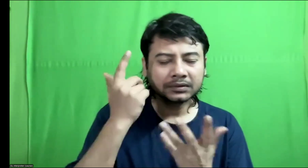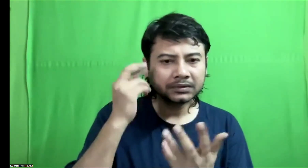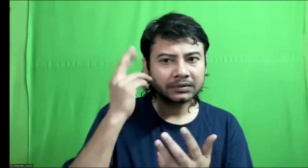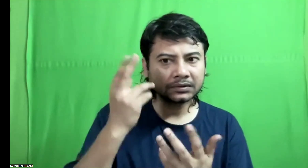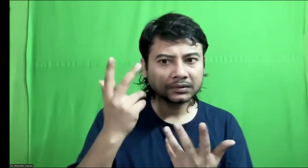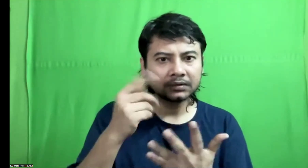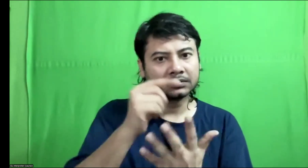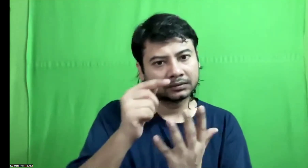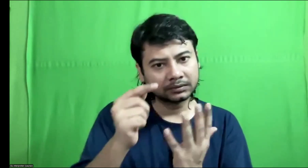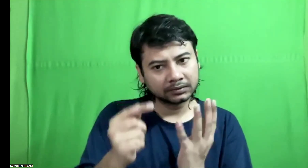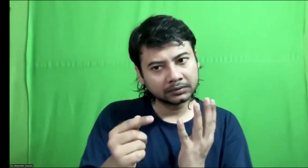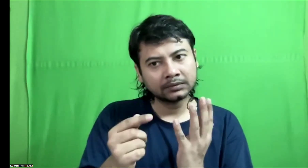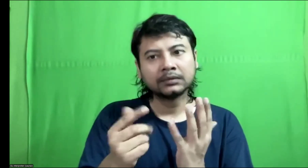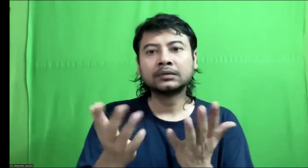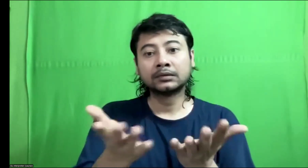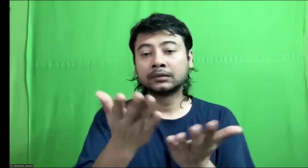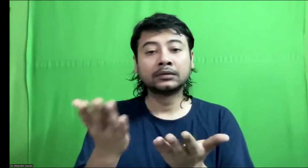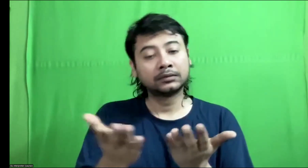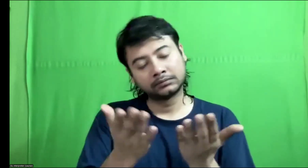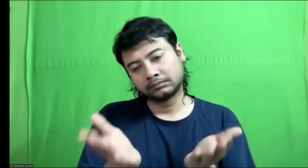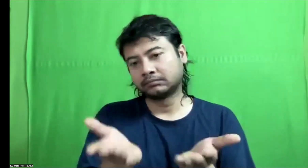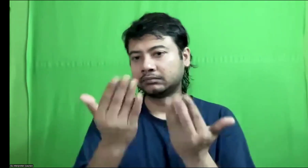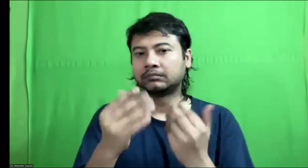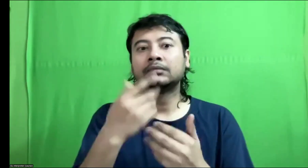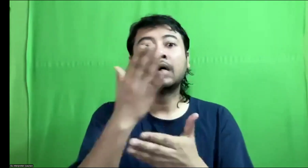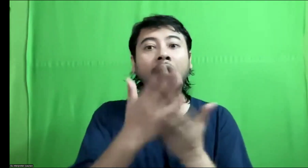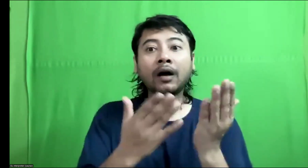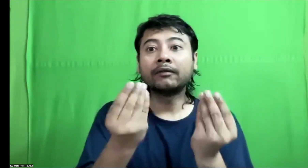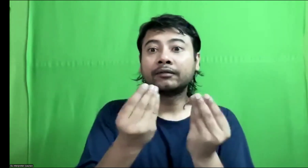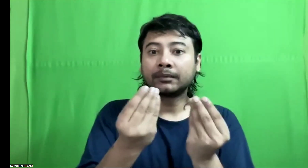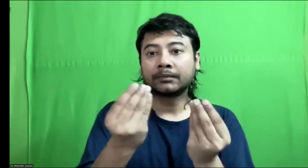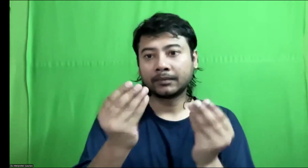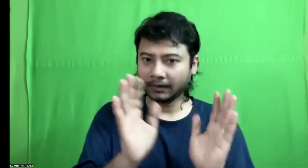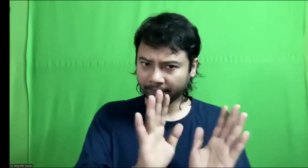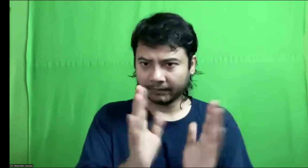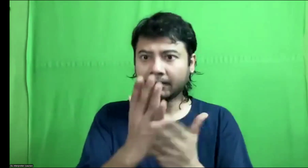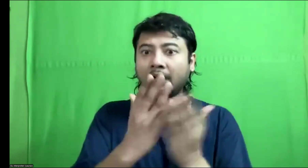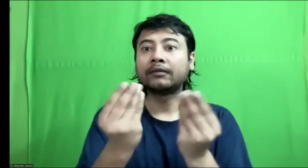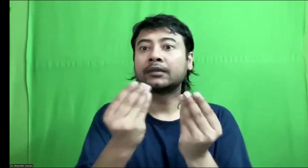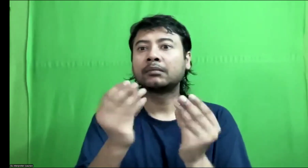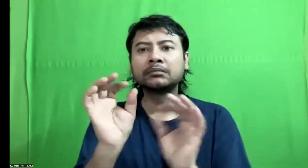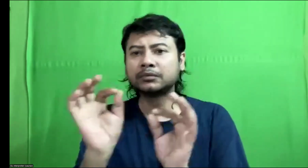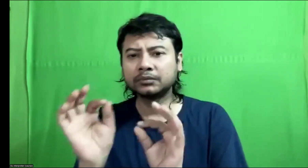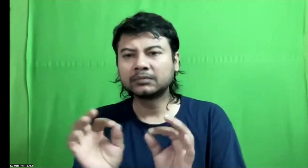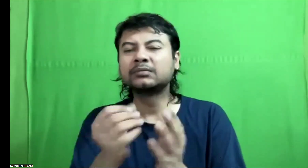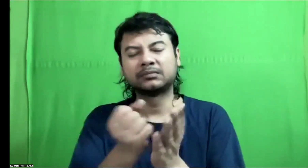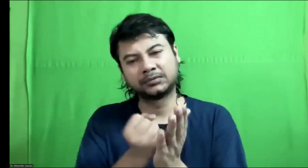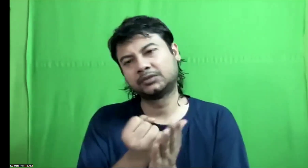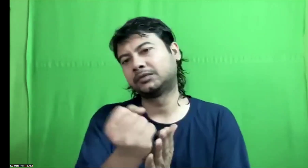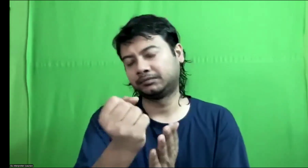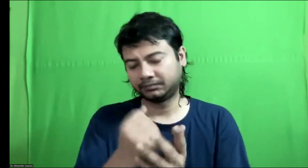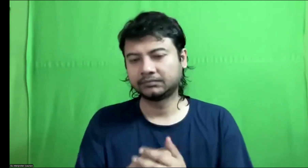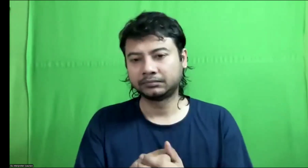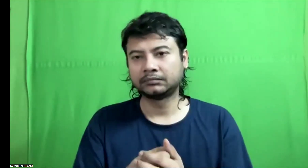not very simple. It is not a very difficult process. All you need is just a picture of Yashoda and Krishna, and